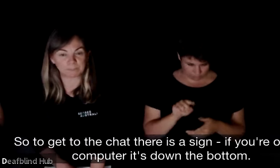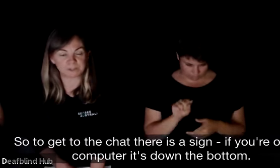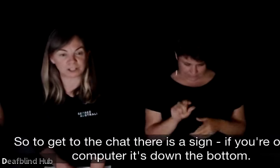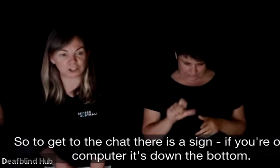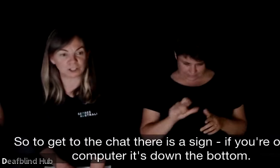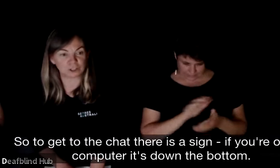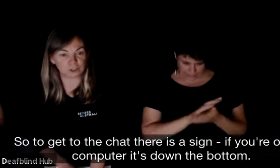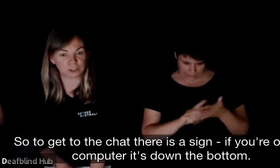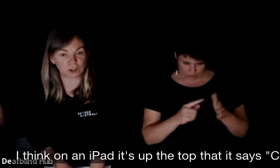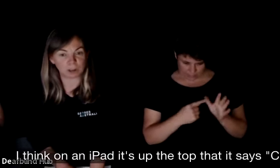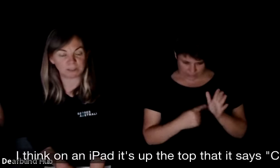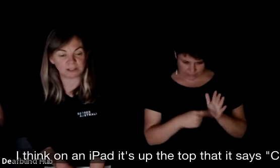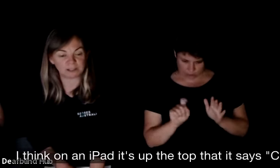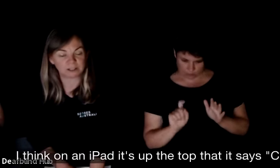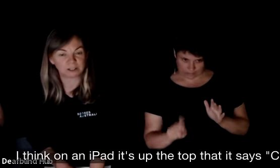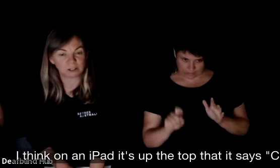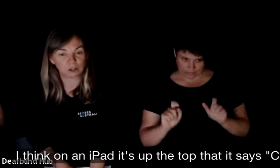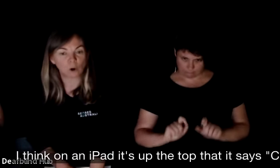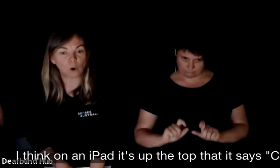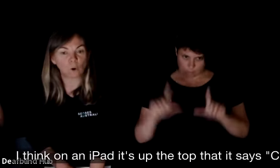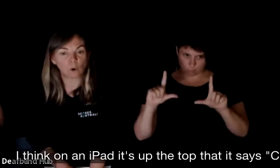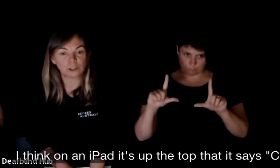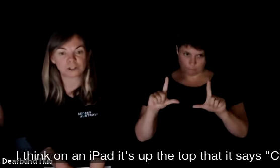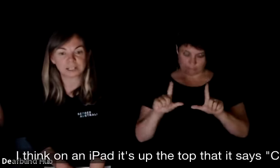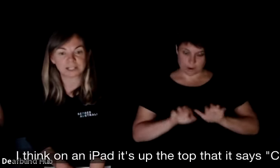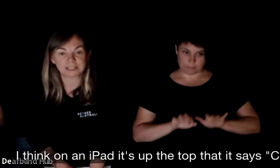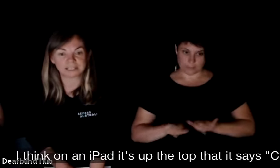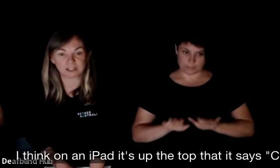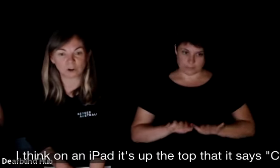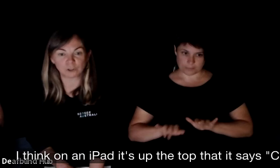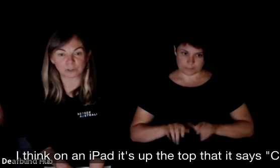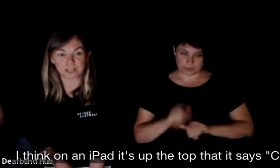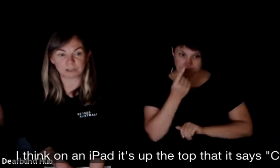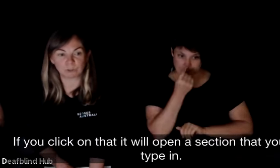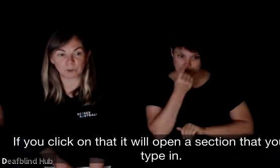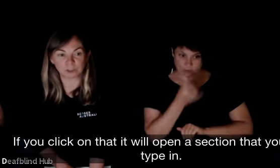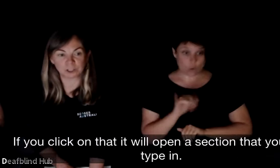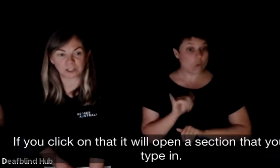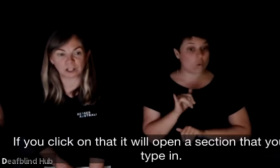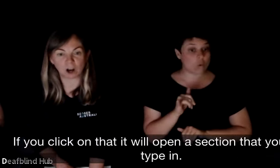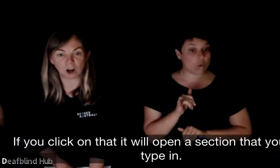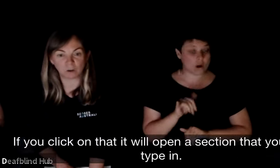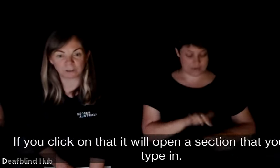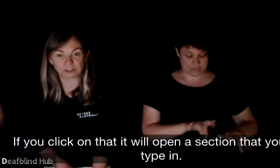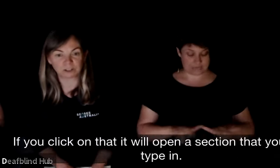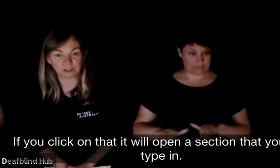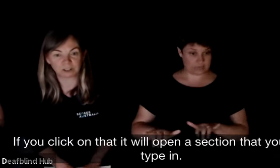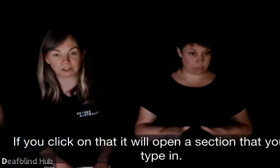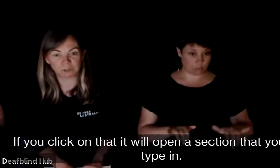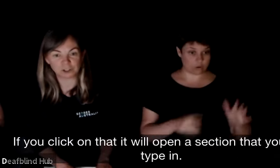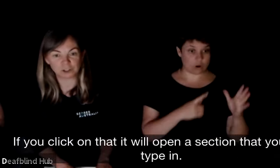a section that you can type in. Or you can click on your keyboard,